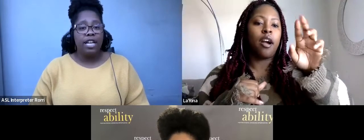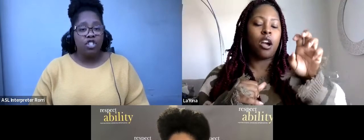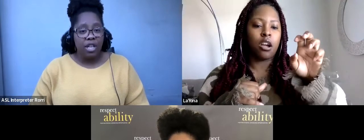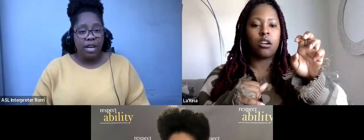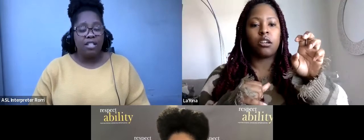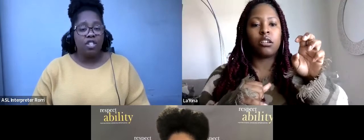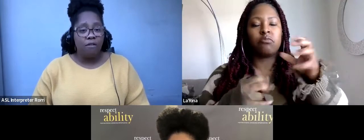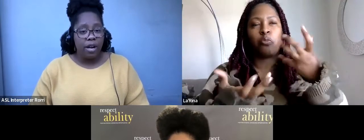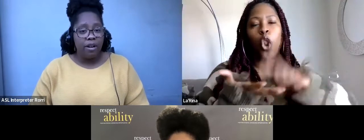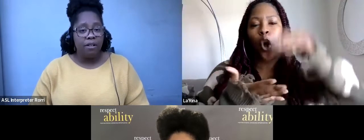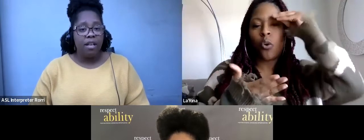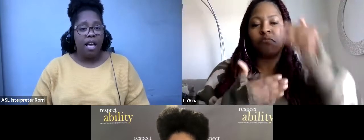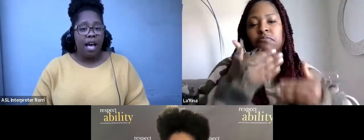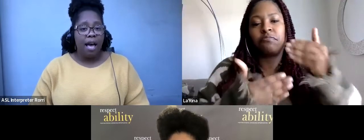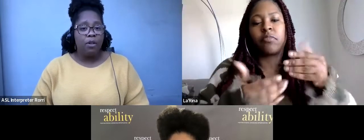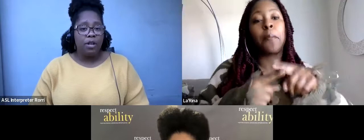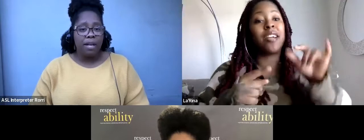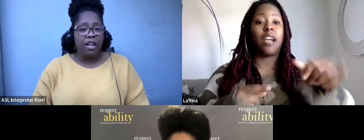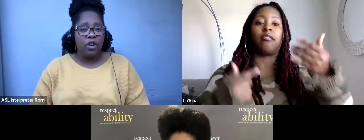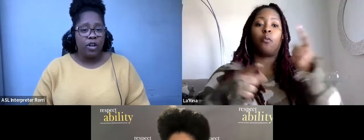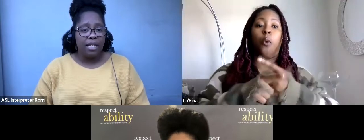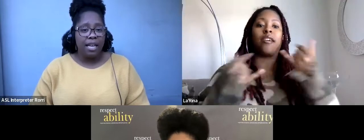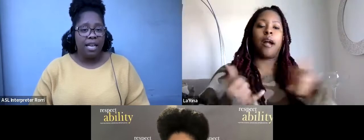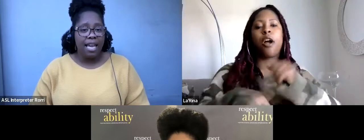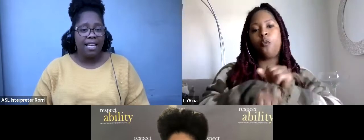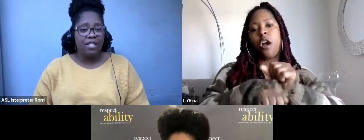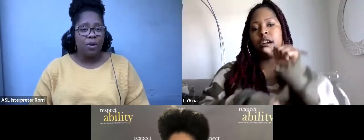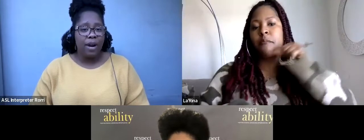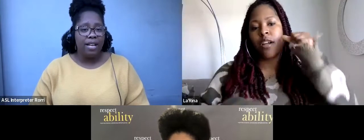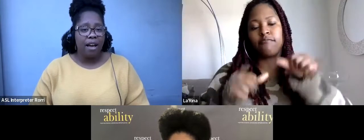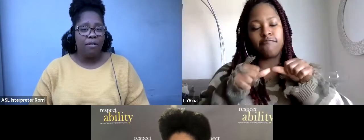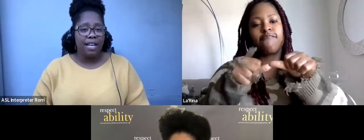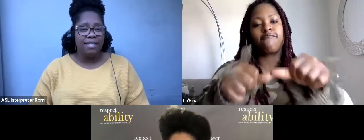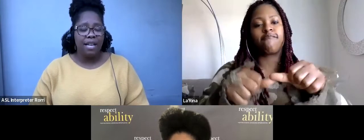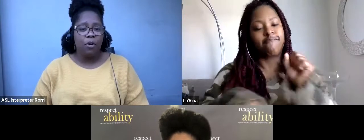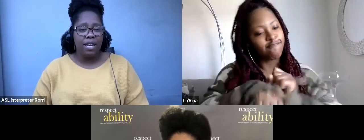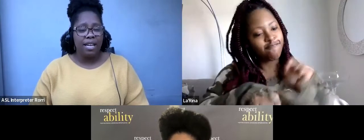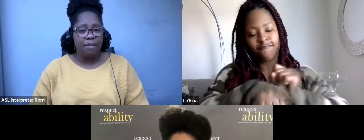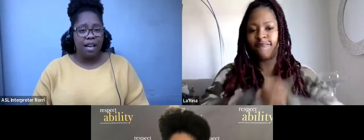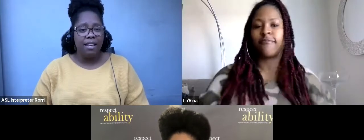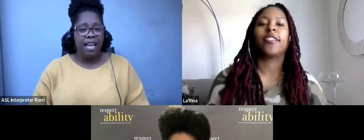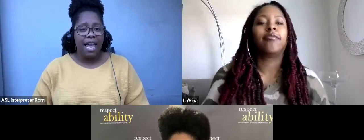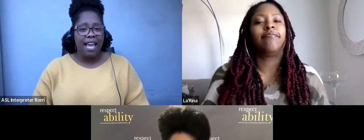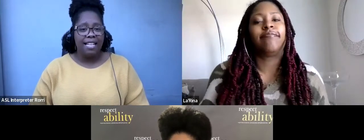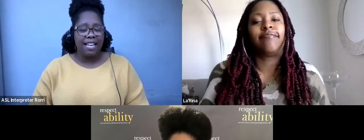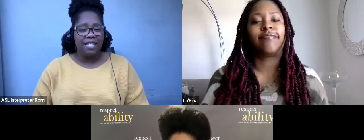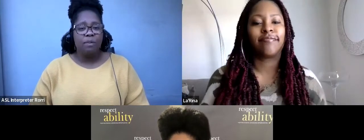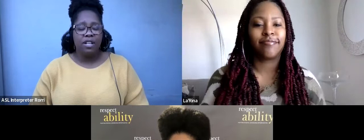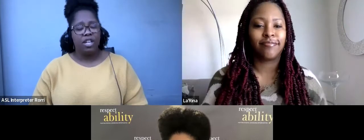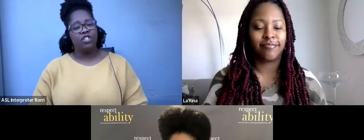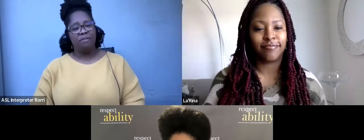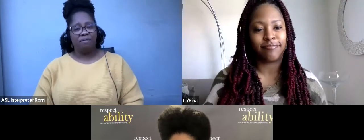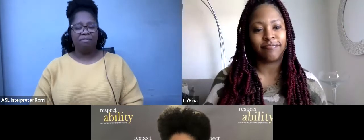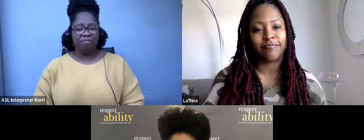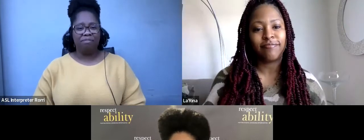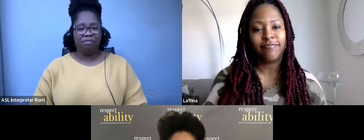also engineering and software. I'm learning about that currently. And so right now, like I said, I'm working at Amazon as I continue my